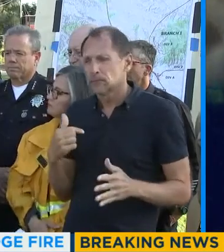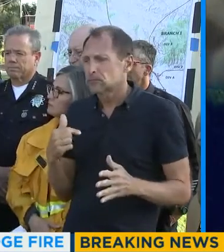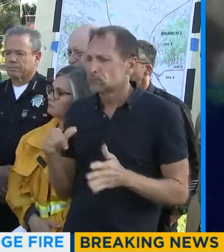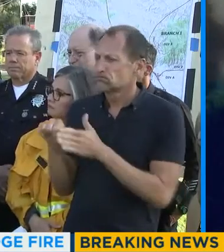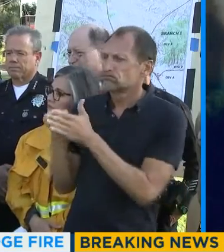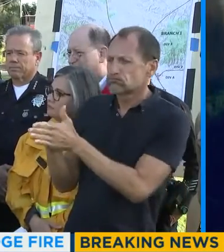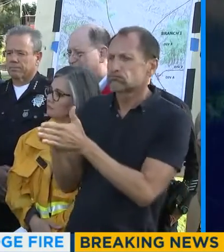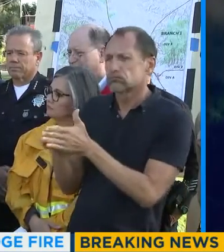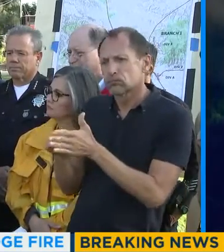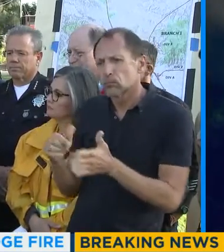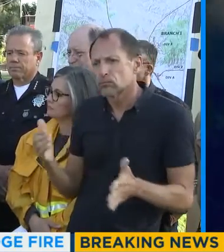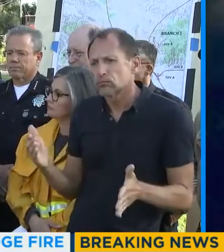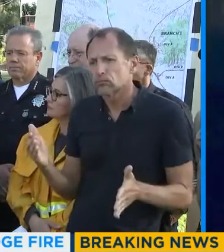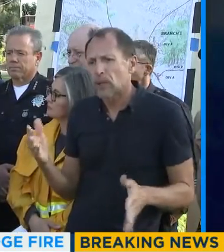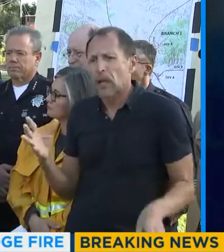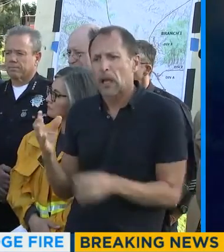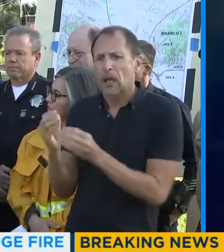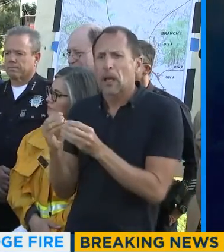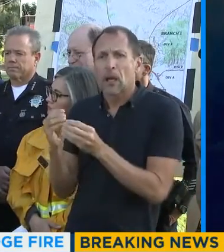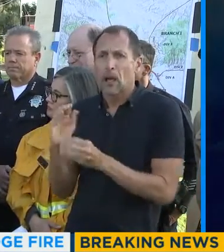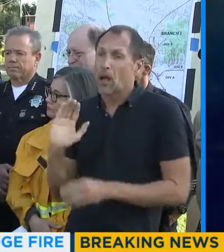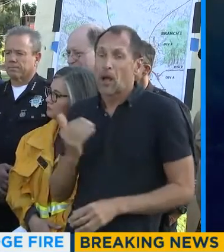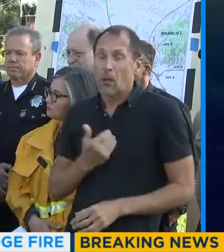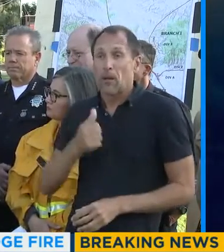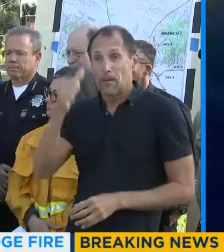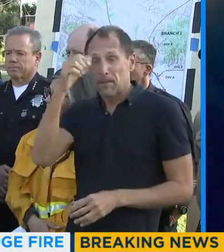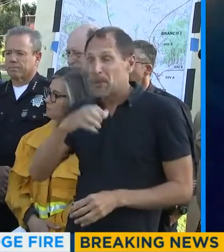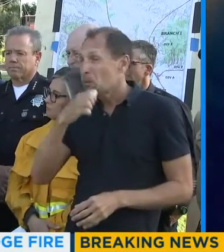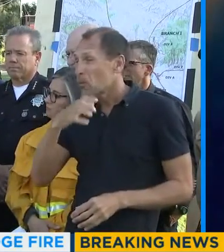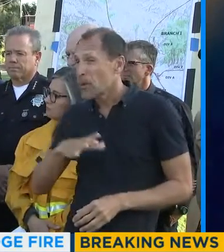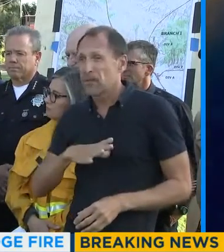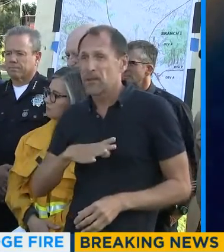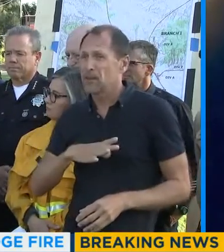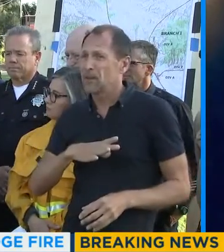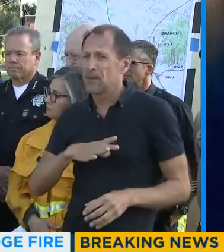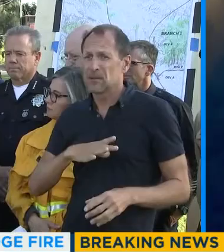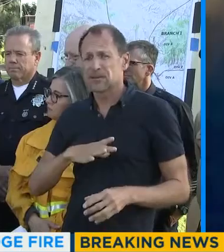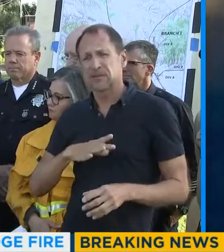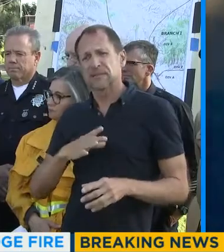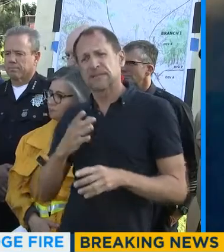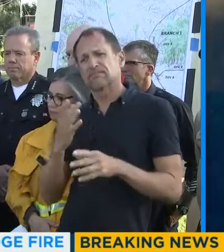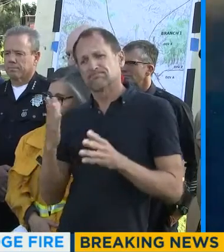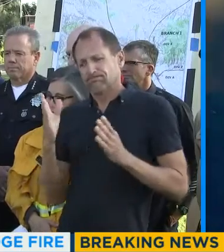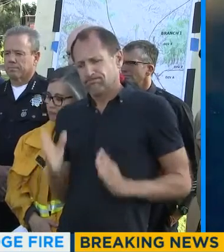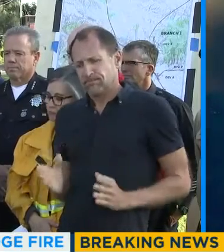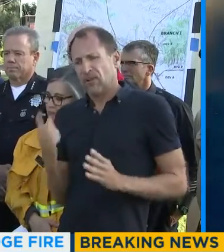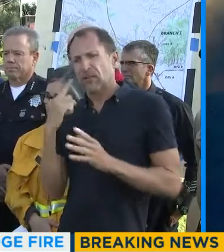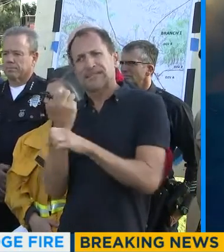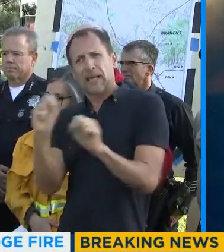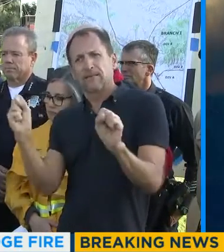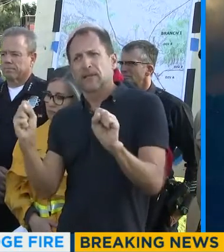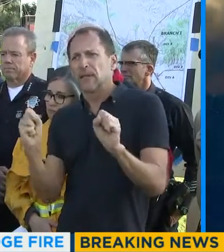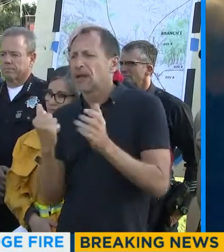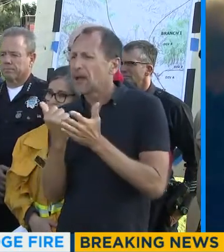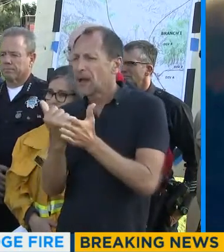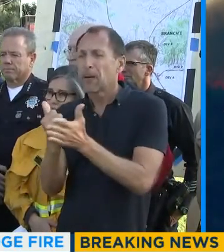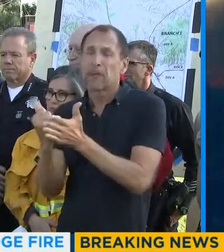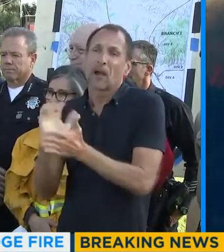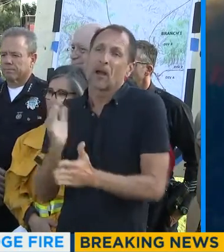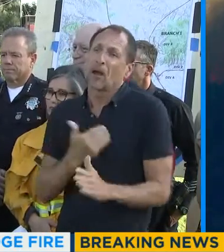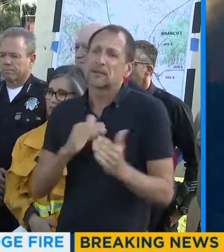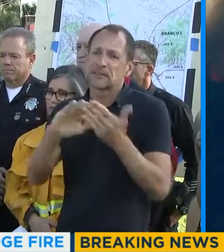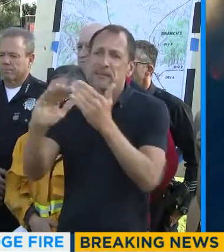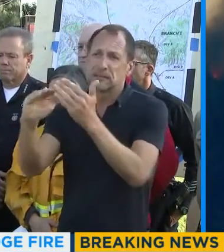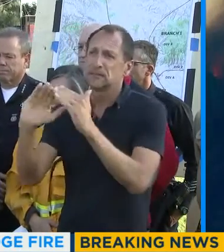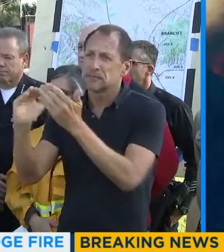sentiment, the fact that our men and women of public safety out there making a difference in the community,